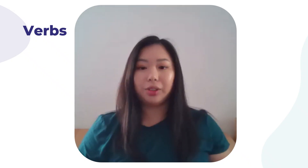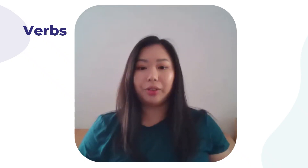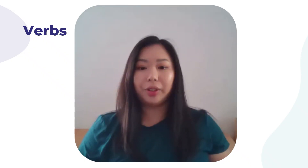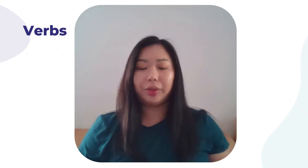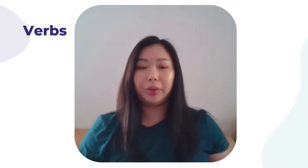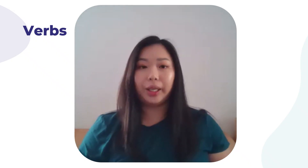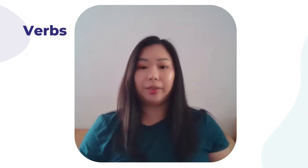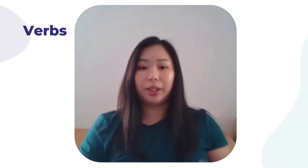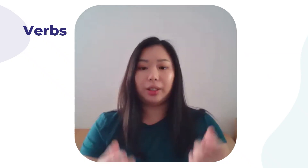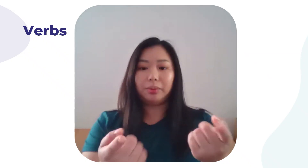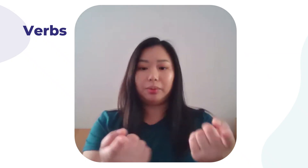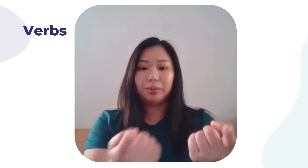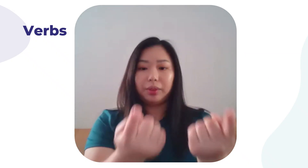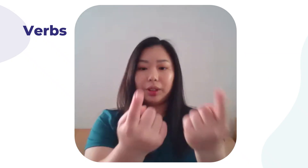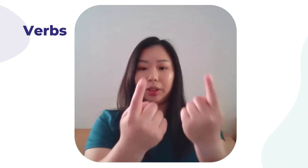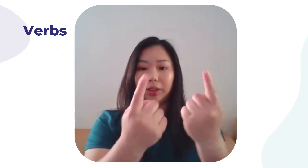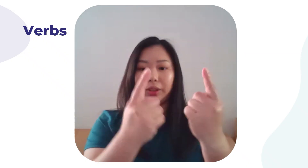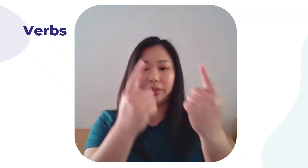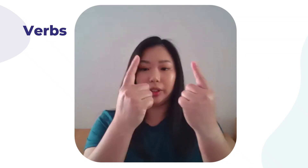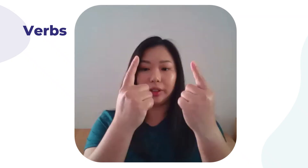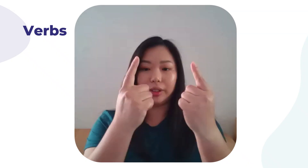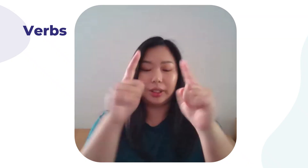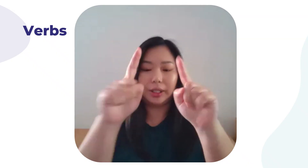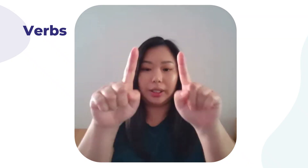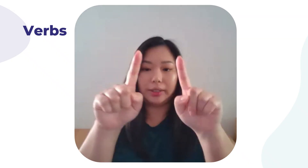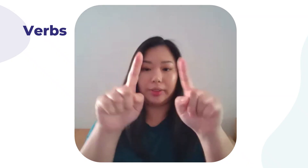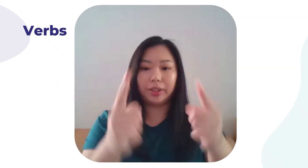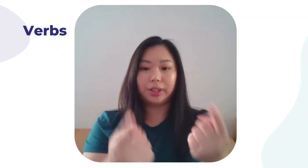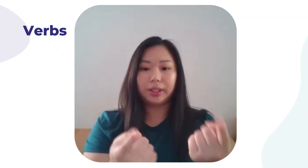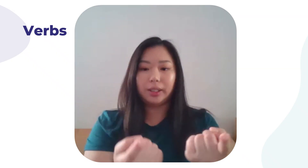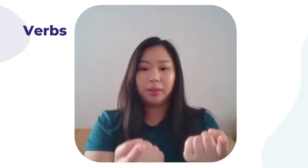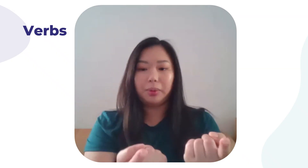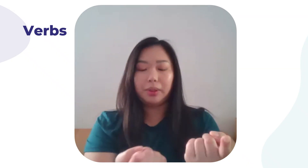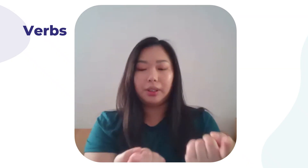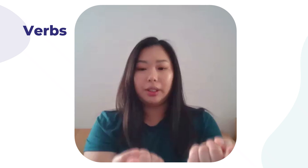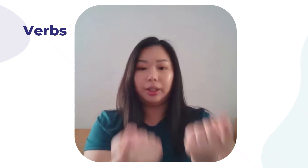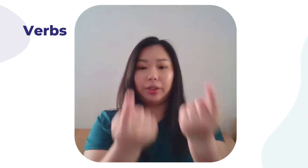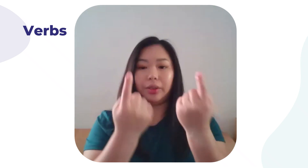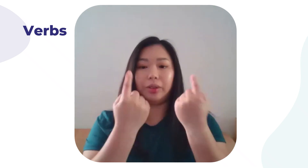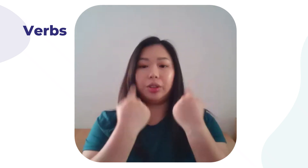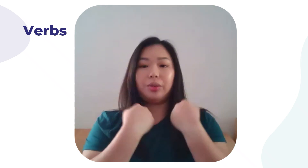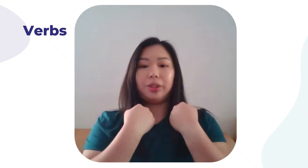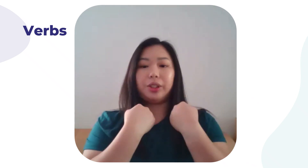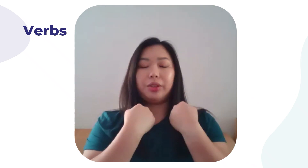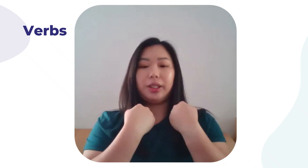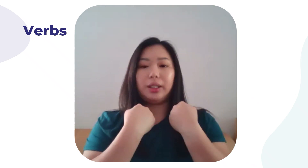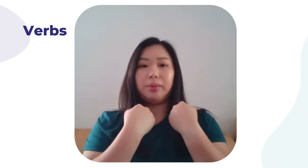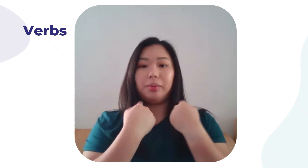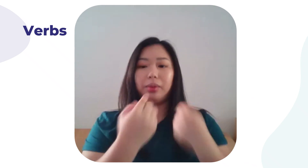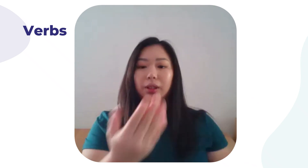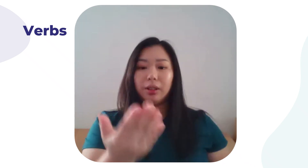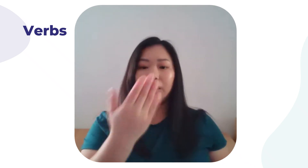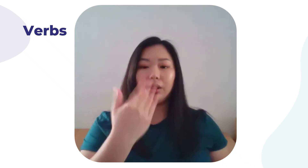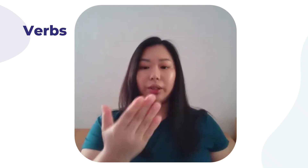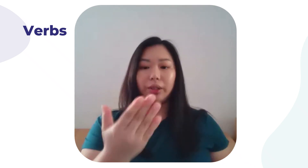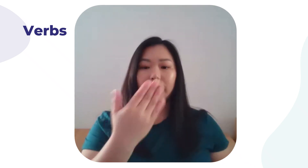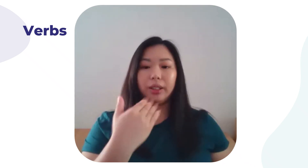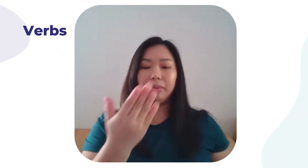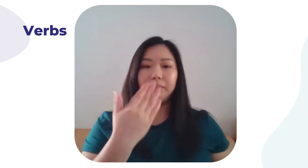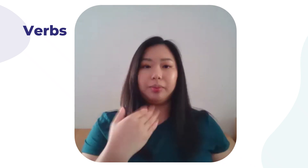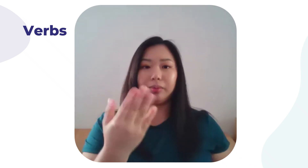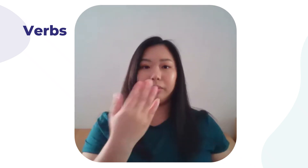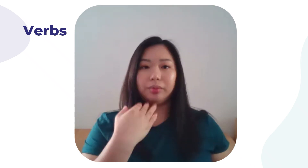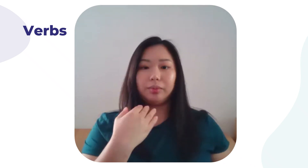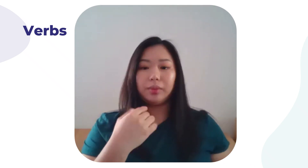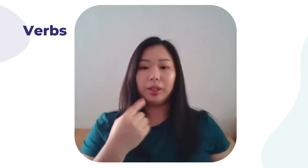Let's review. We have come, so your fingers, index fingers up, and you go towards you, come, or